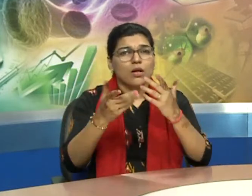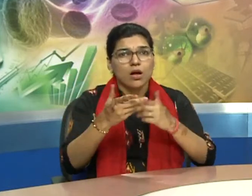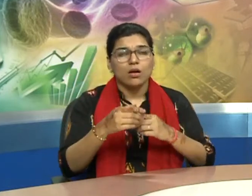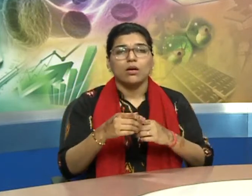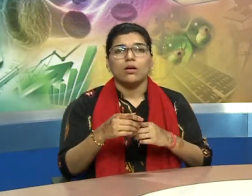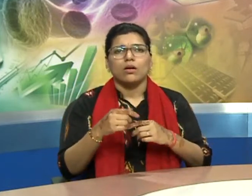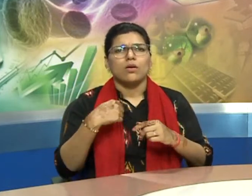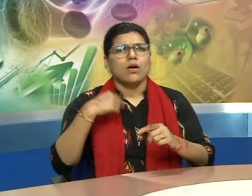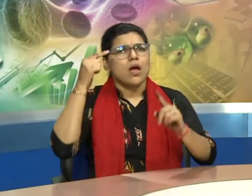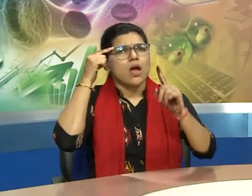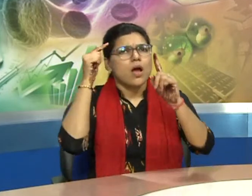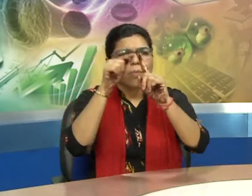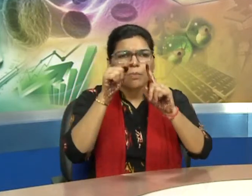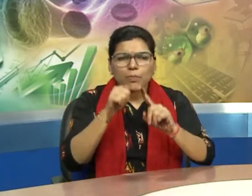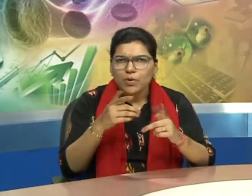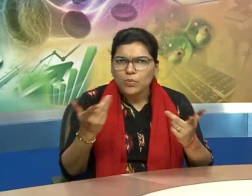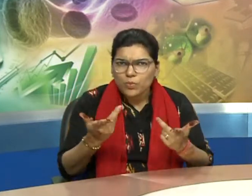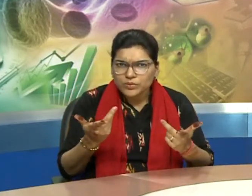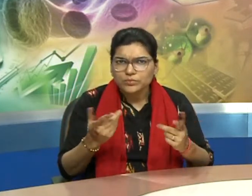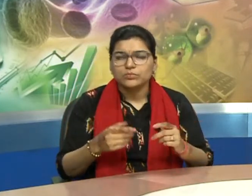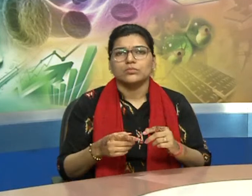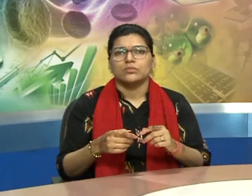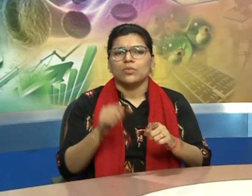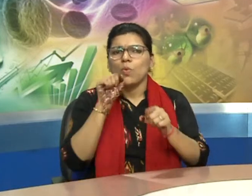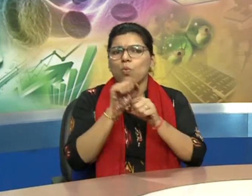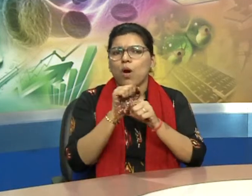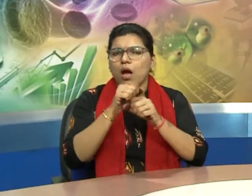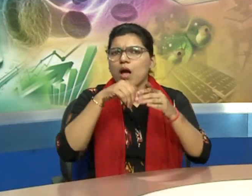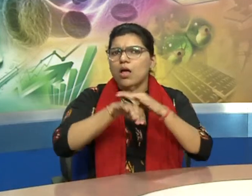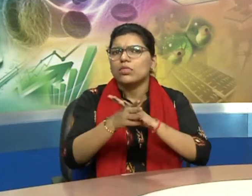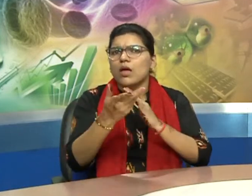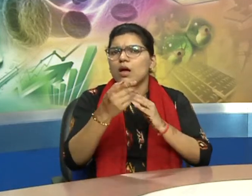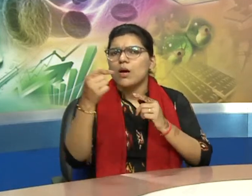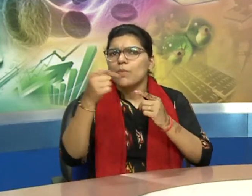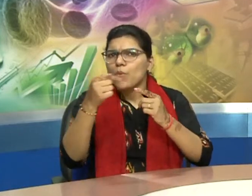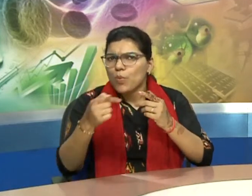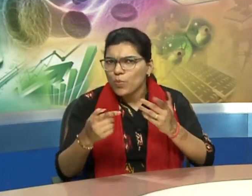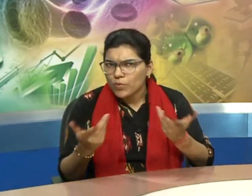In this video we will be able to illustrate the objectives,